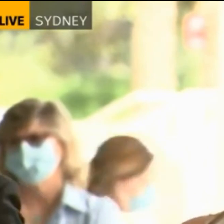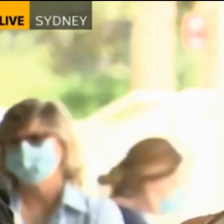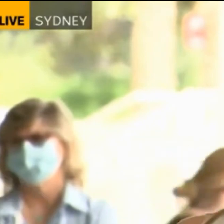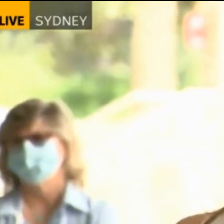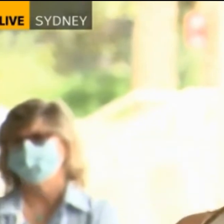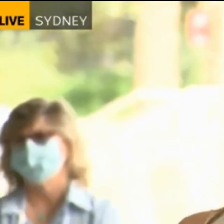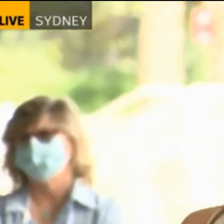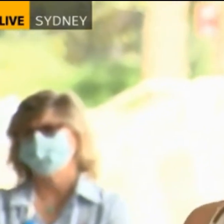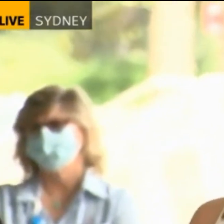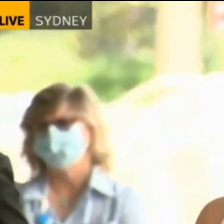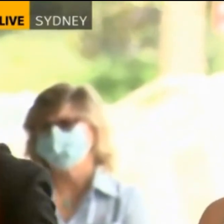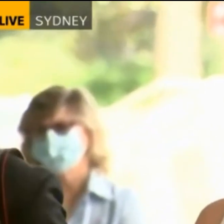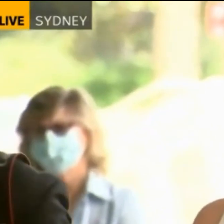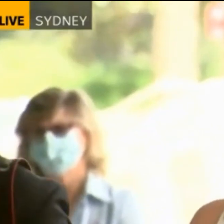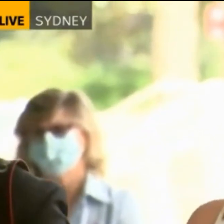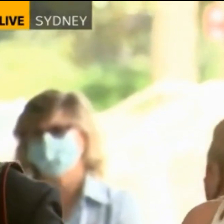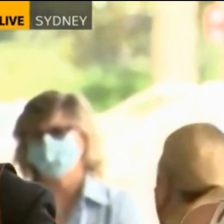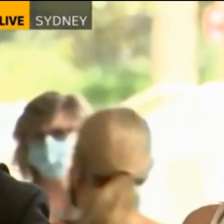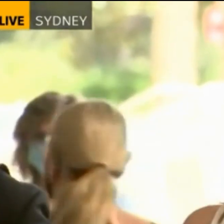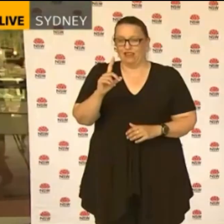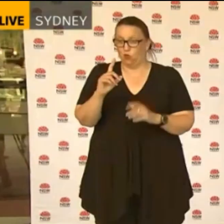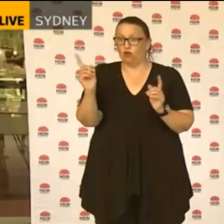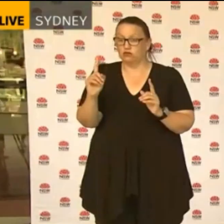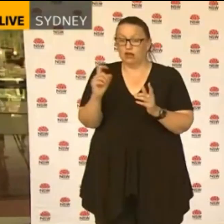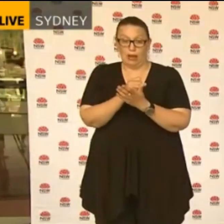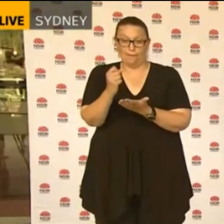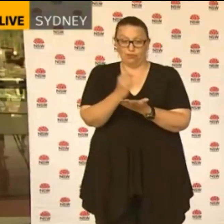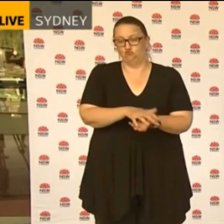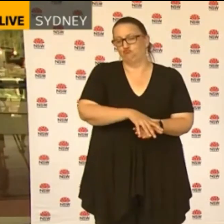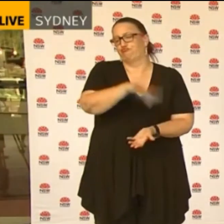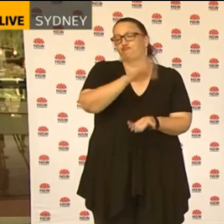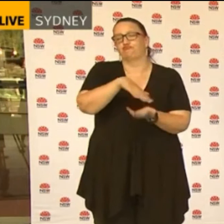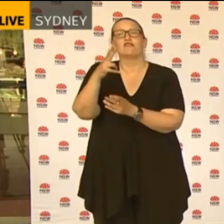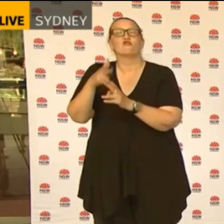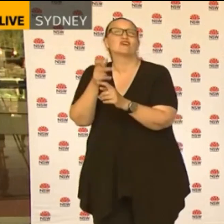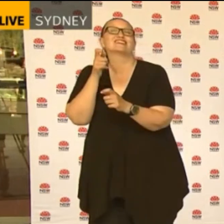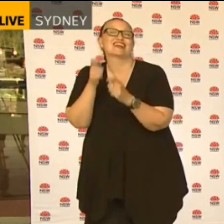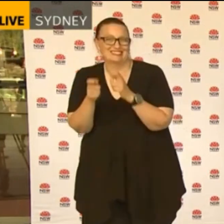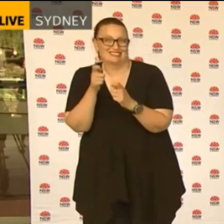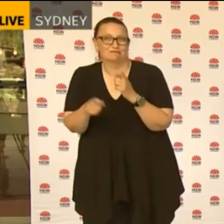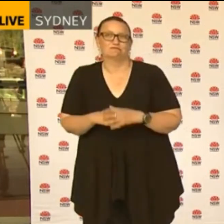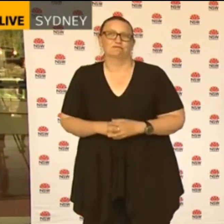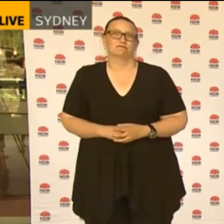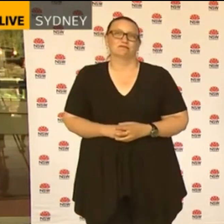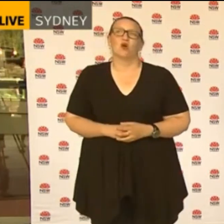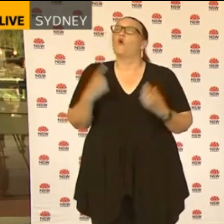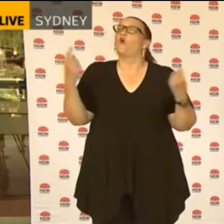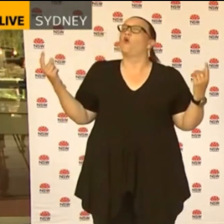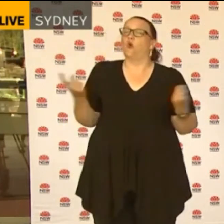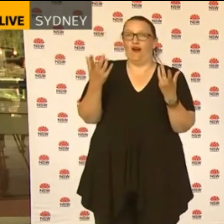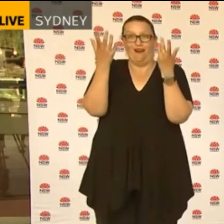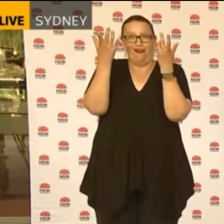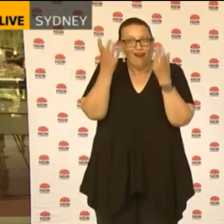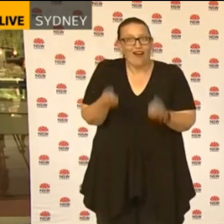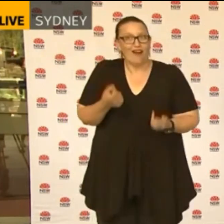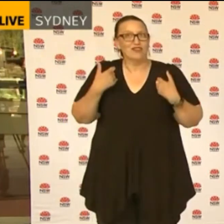have. Testing rates as high as possible. We want to see it in symptomatic people, because that's our unless we've otherwise told you to go there for public health reasons to get